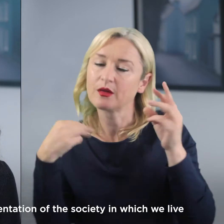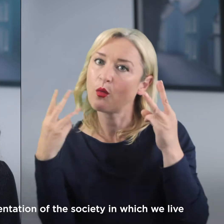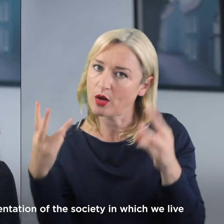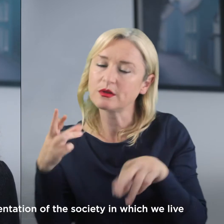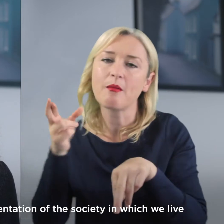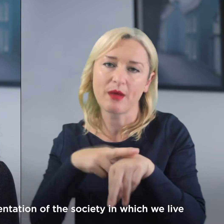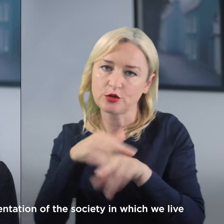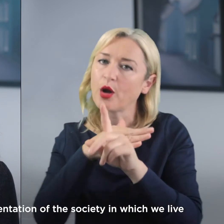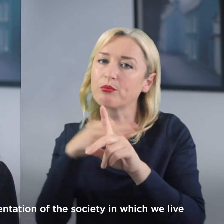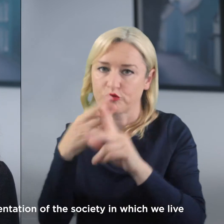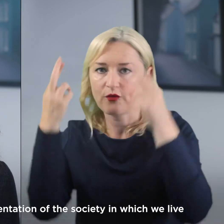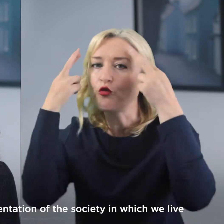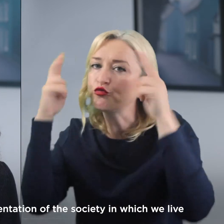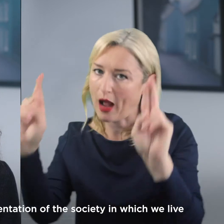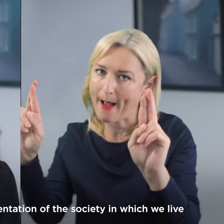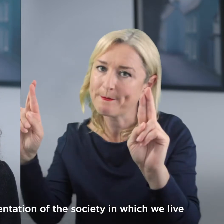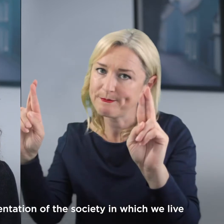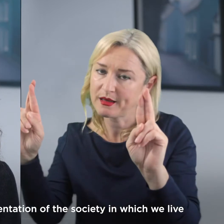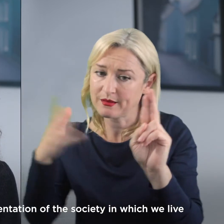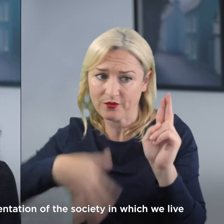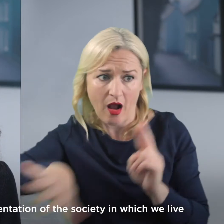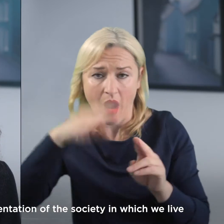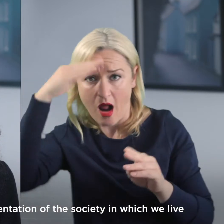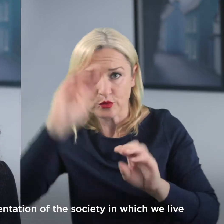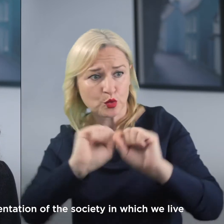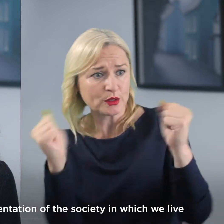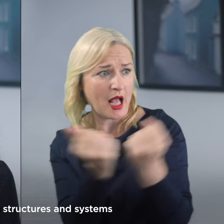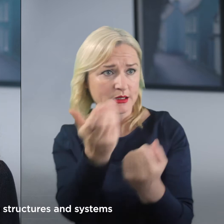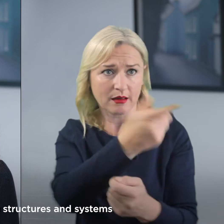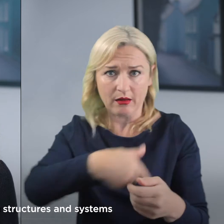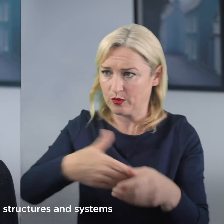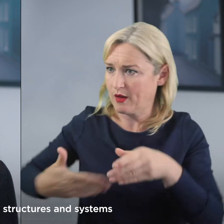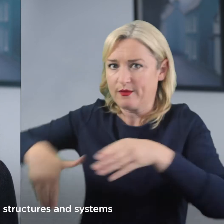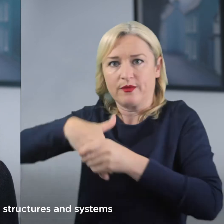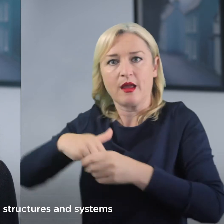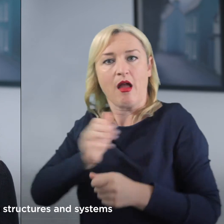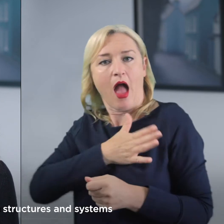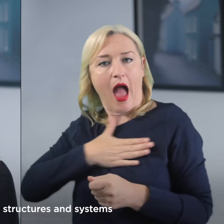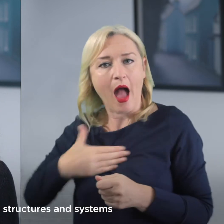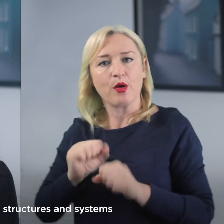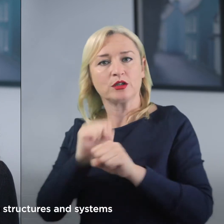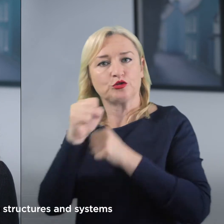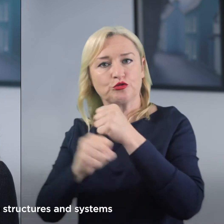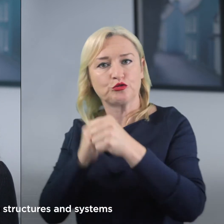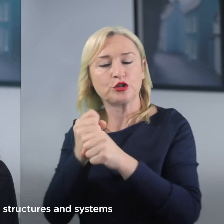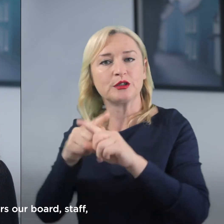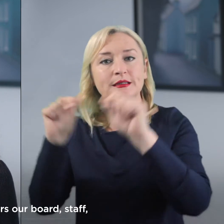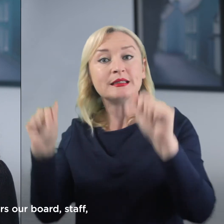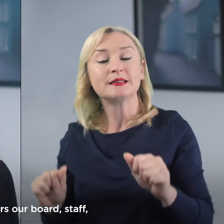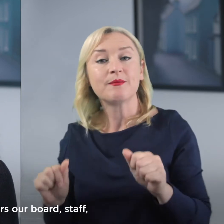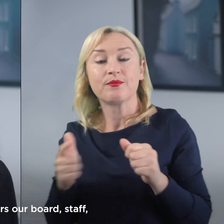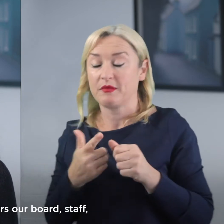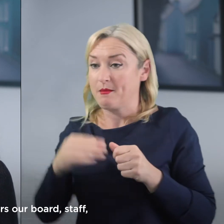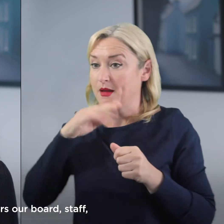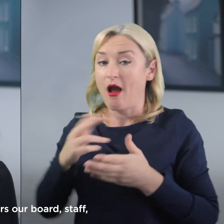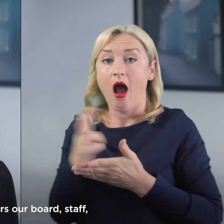to see better representation of the society in which we live within our own structures and systems. That